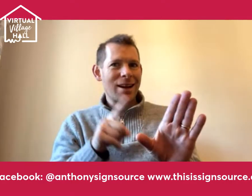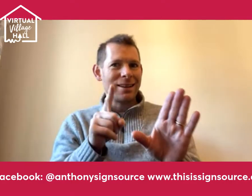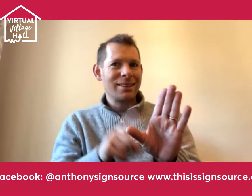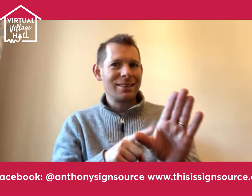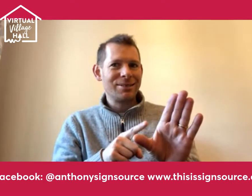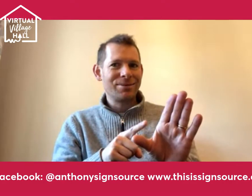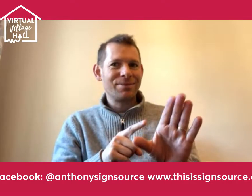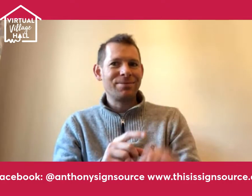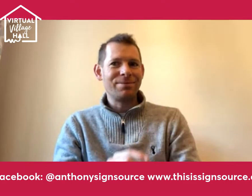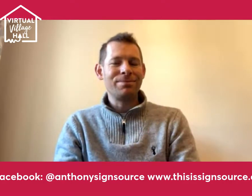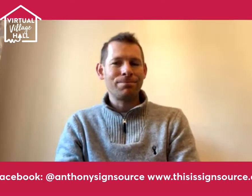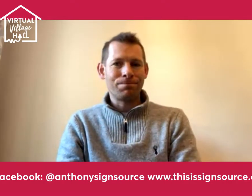She's young.